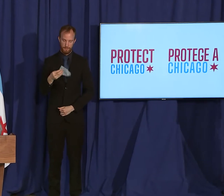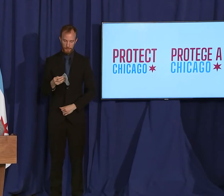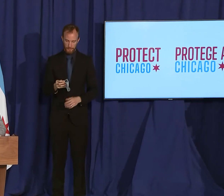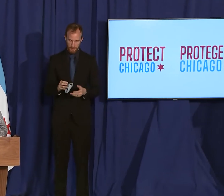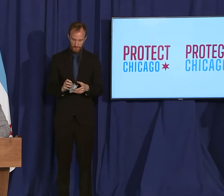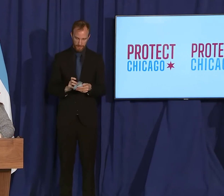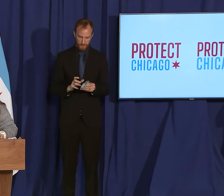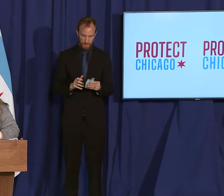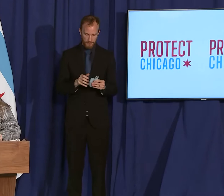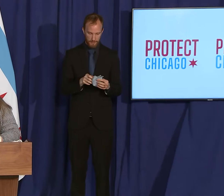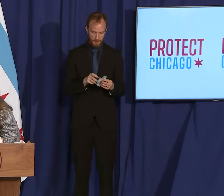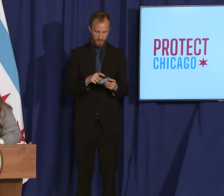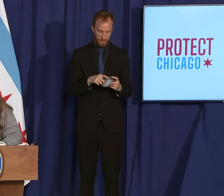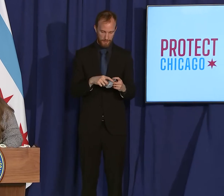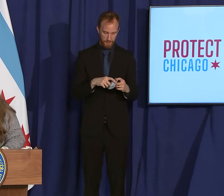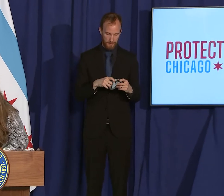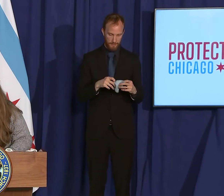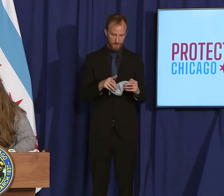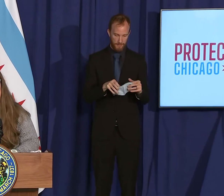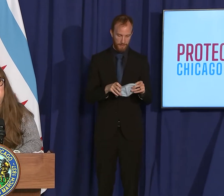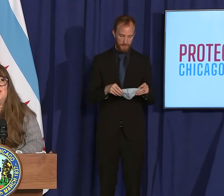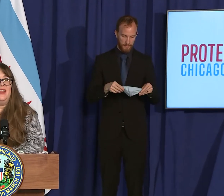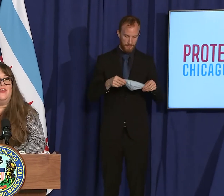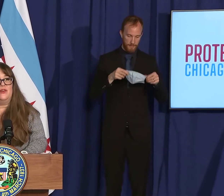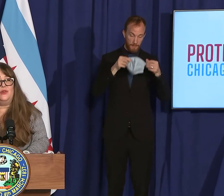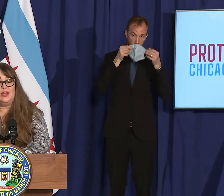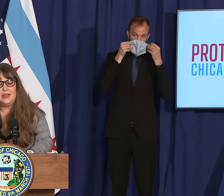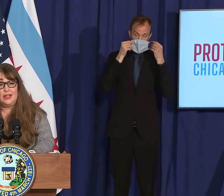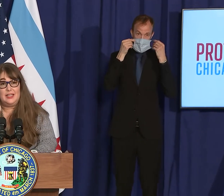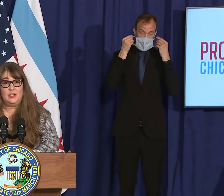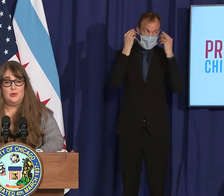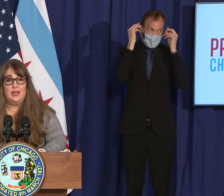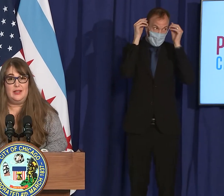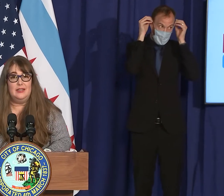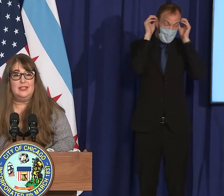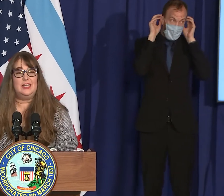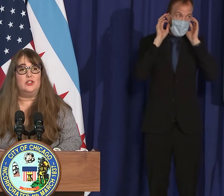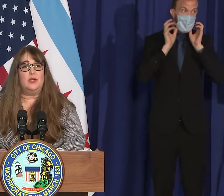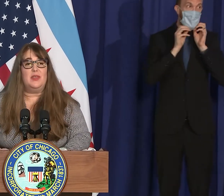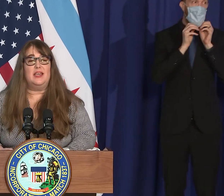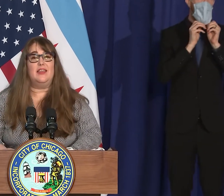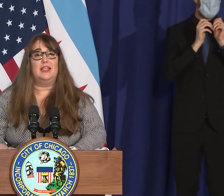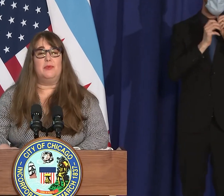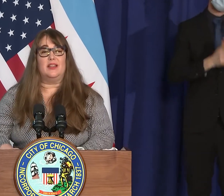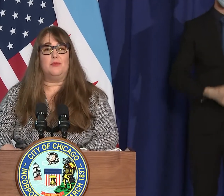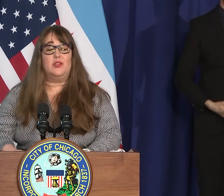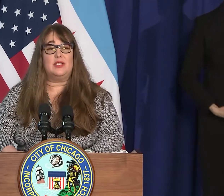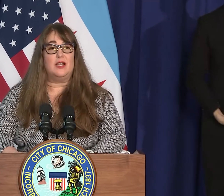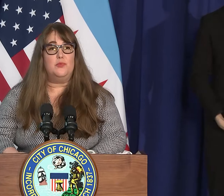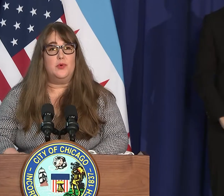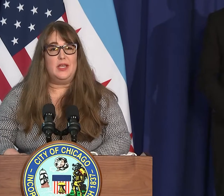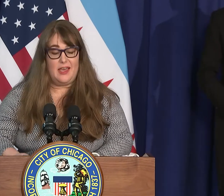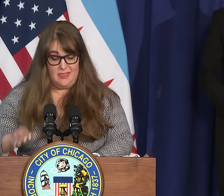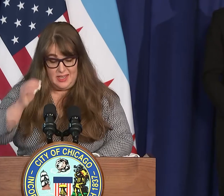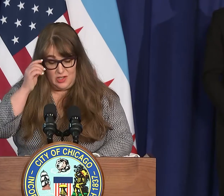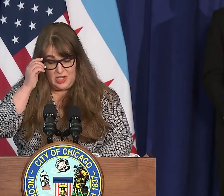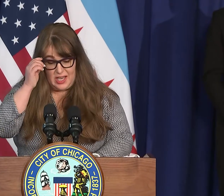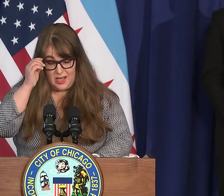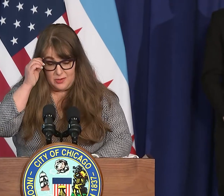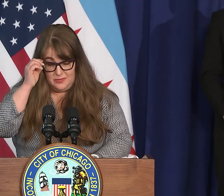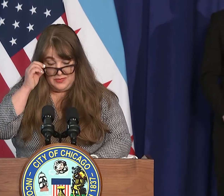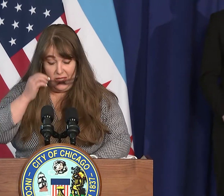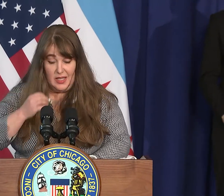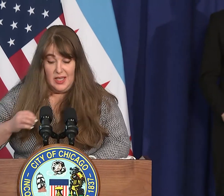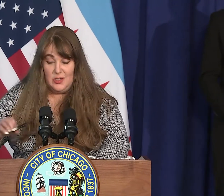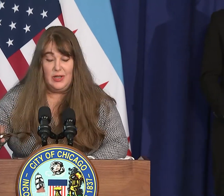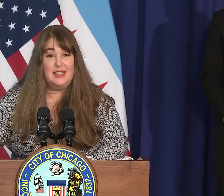Thank you, Dr. Arwady. Muy buenos días. Yo soy la doctora Geraldine Luna, directora médica del Departamento de Salud Pública de